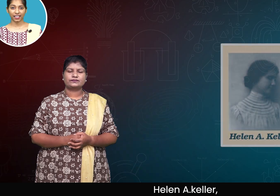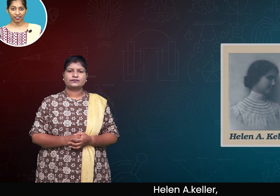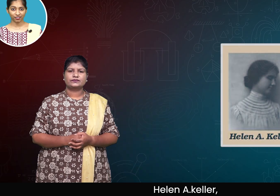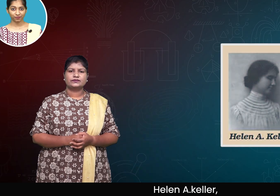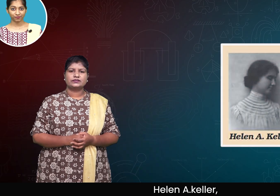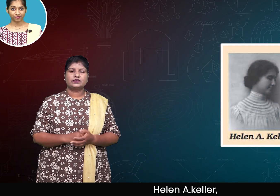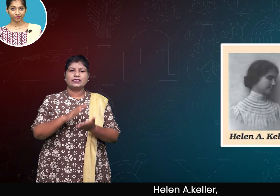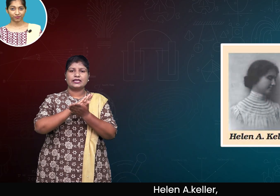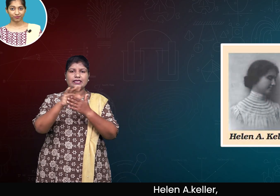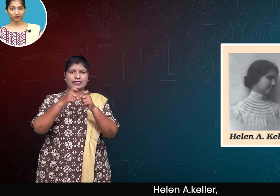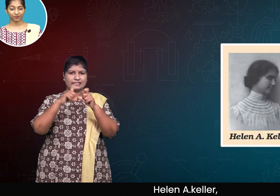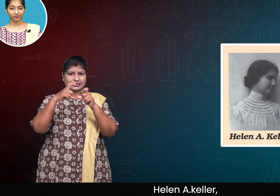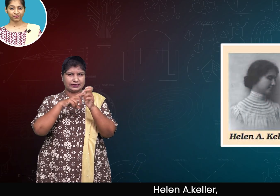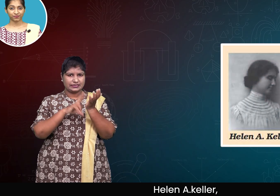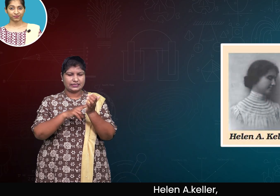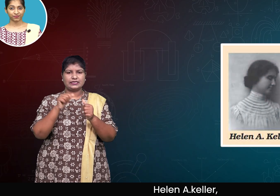Helen A. Keller,